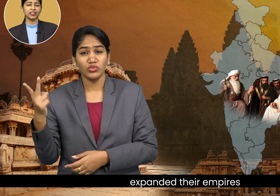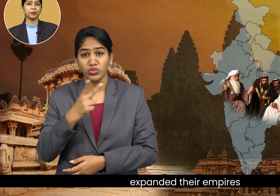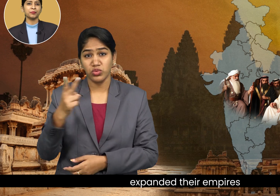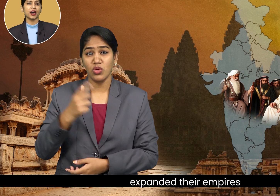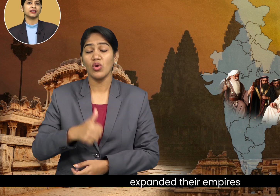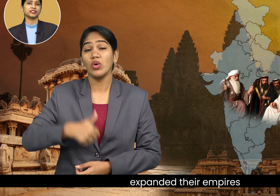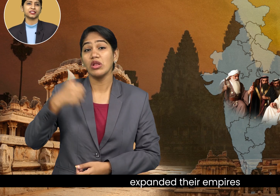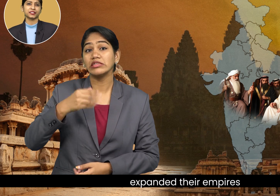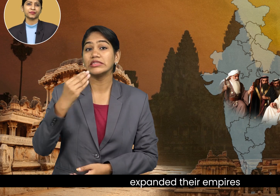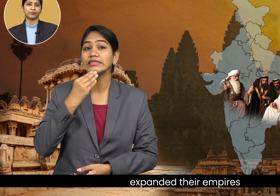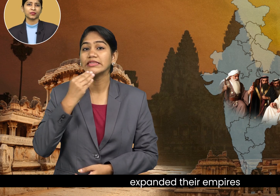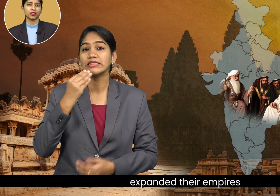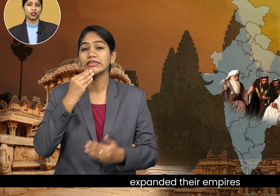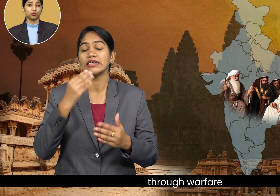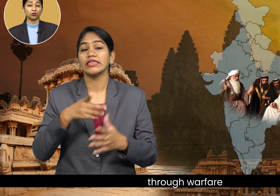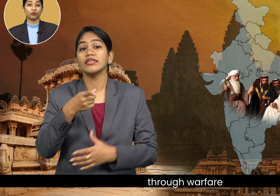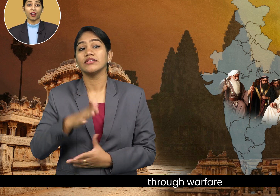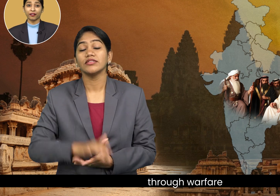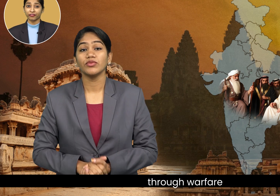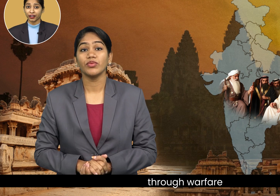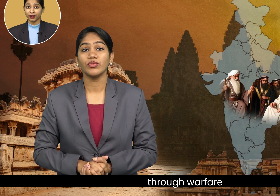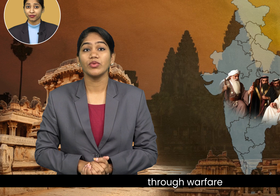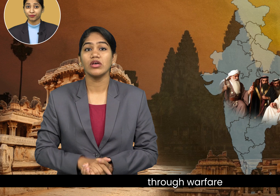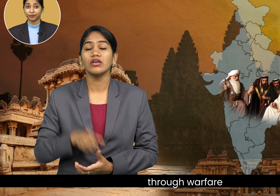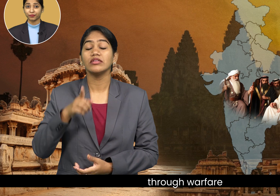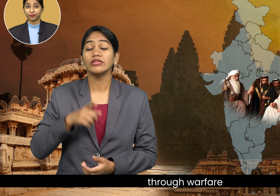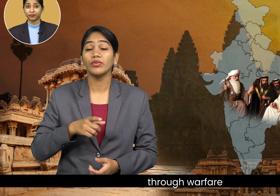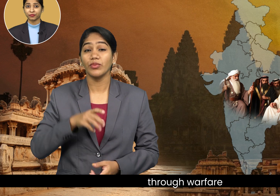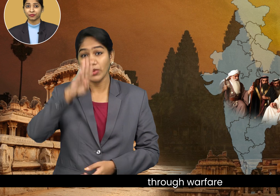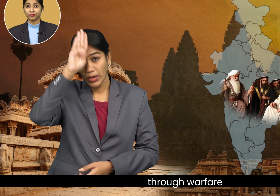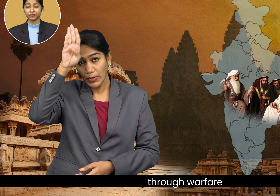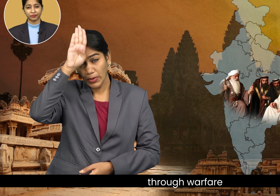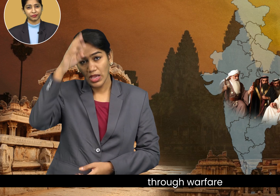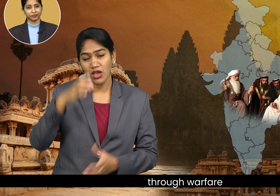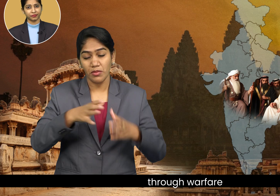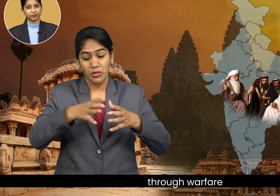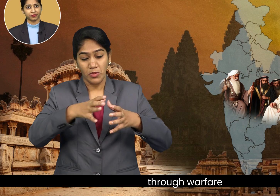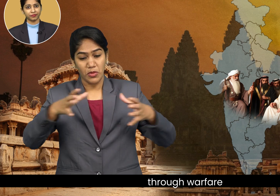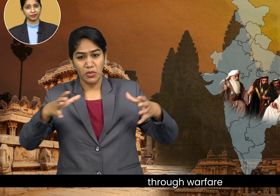expanded their empires through warfare